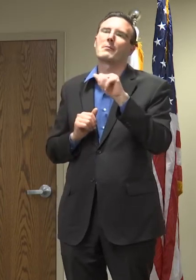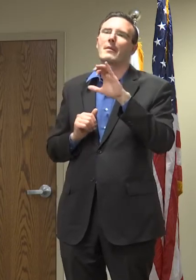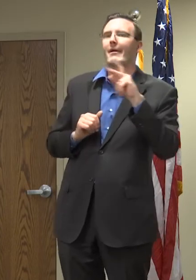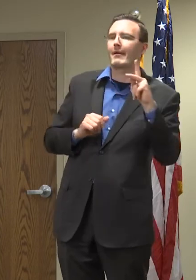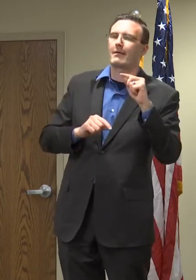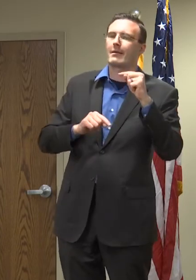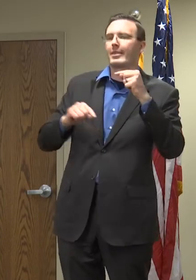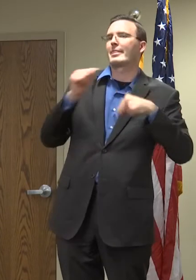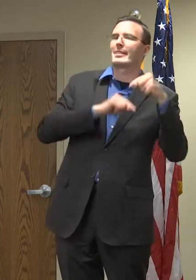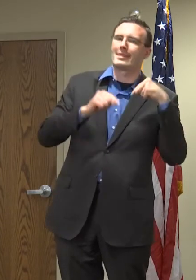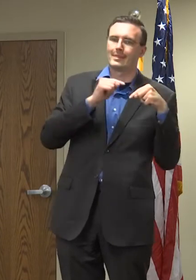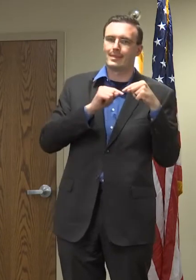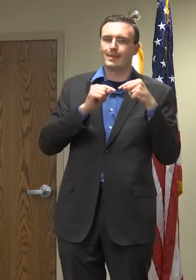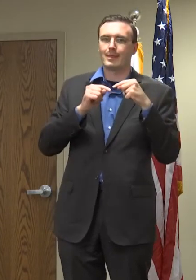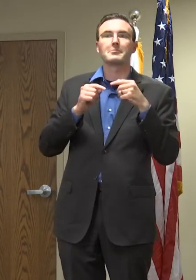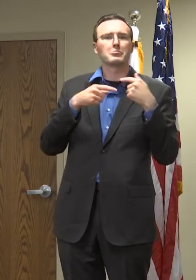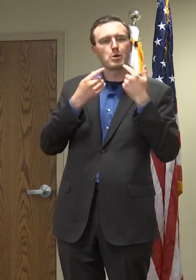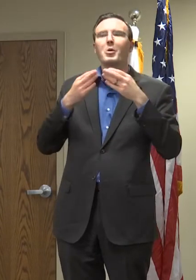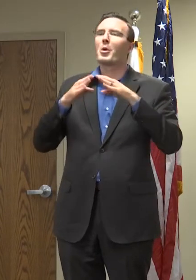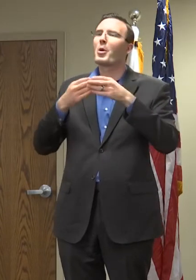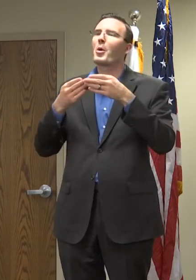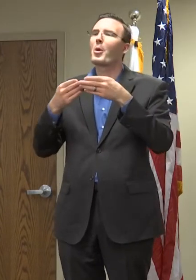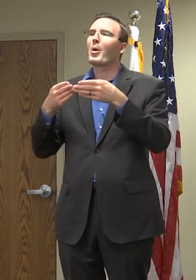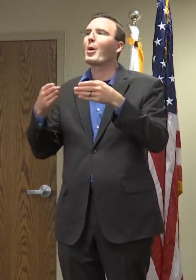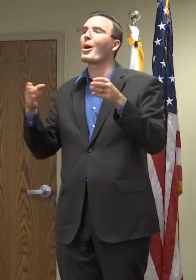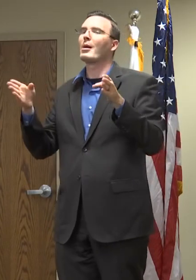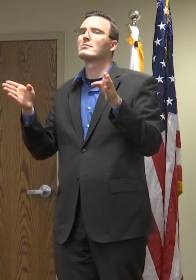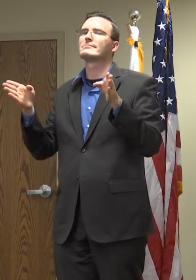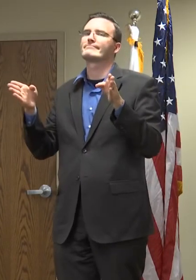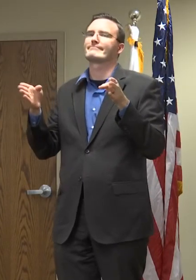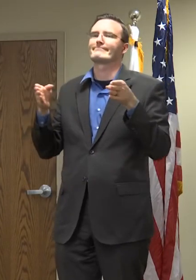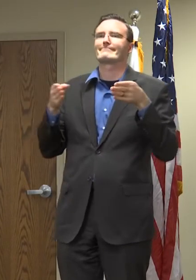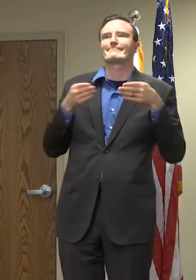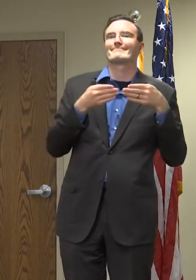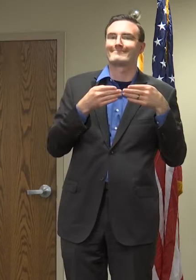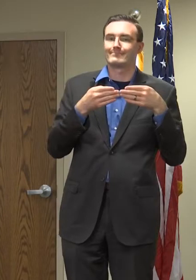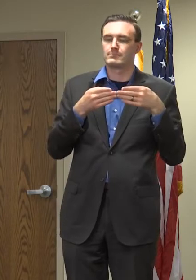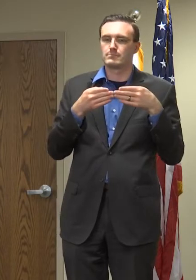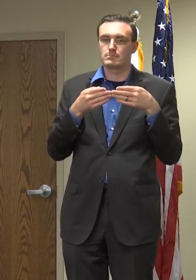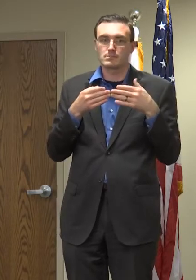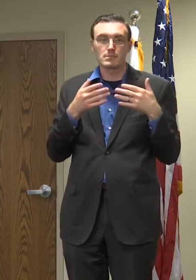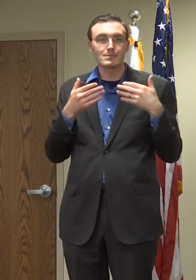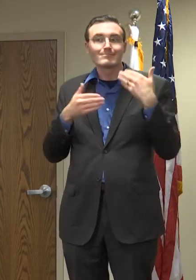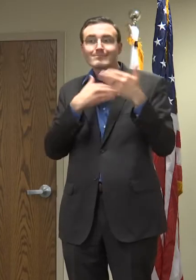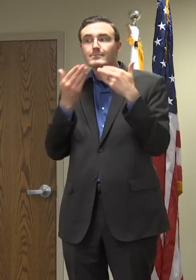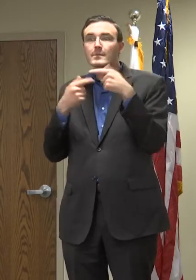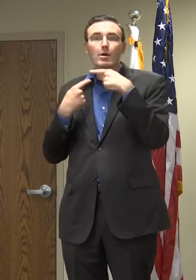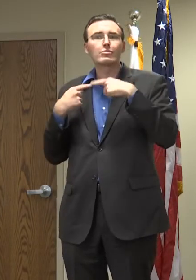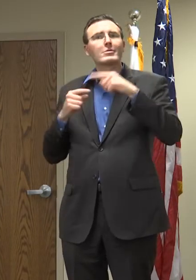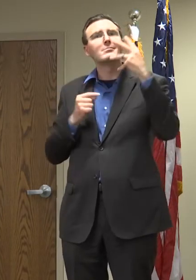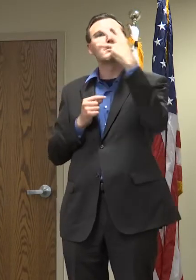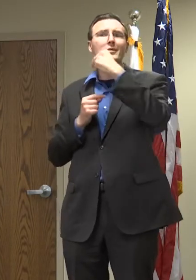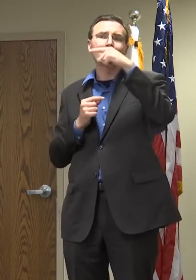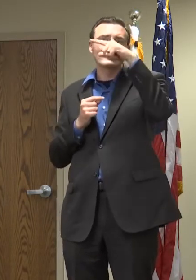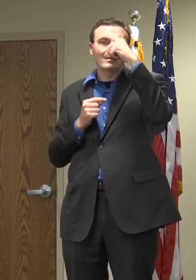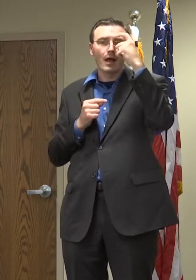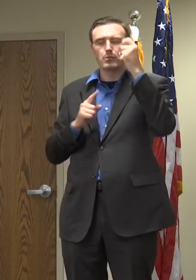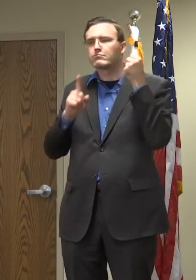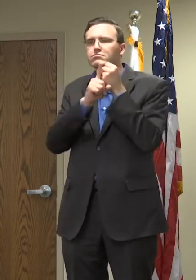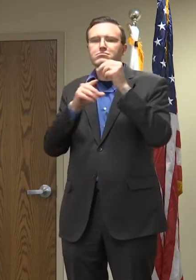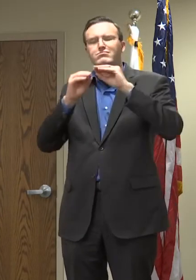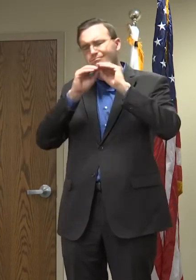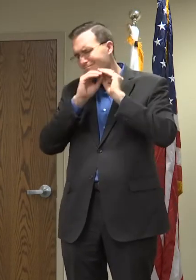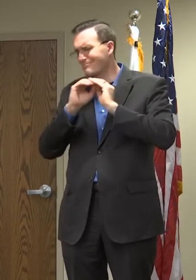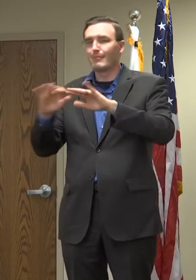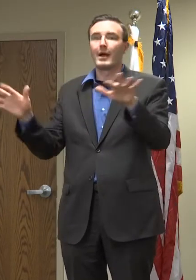closing things. We certainly don't want to go into sheltering inside during our beautiful summer months here because the infection rates